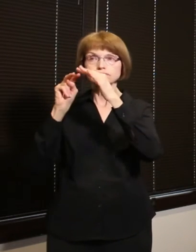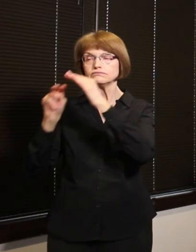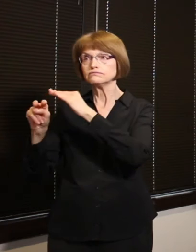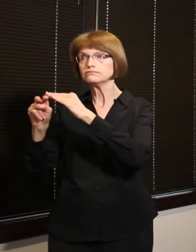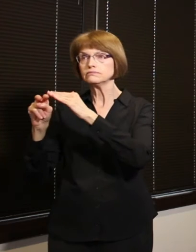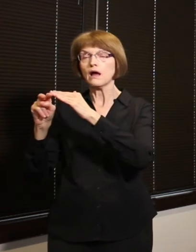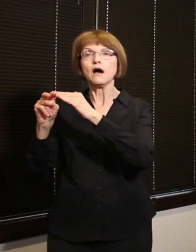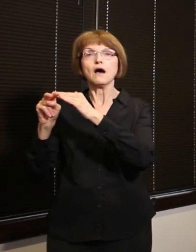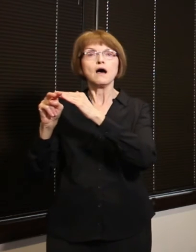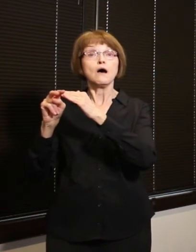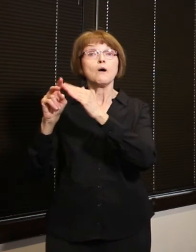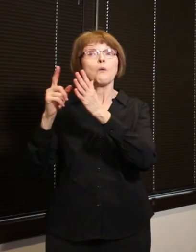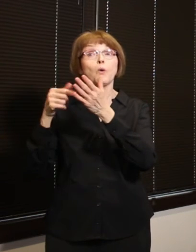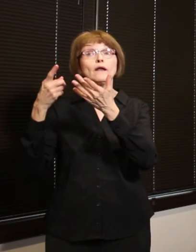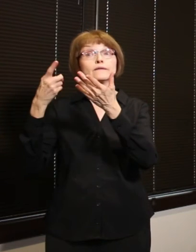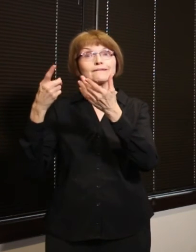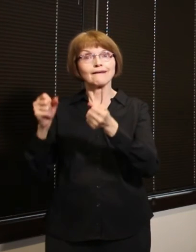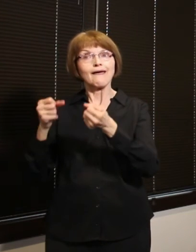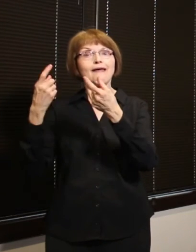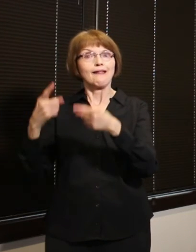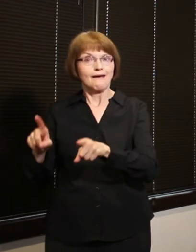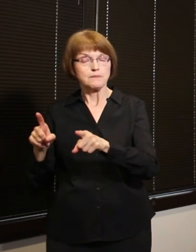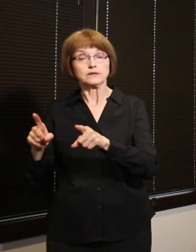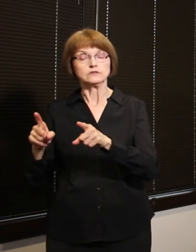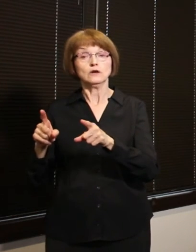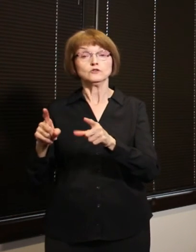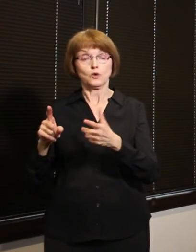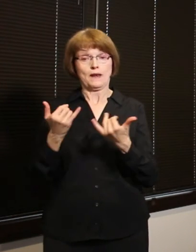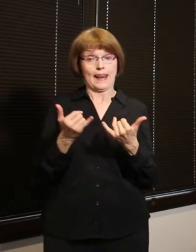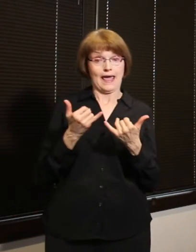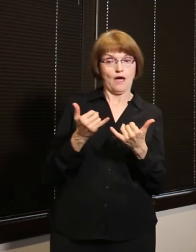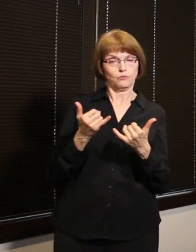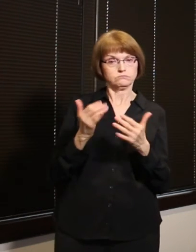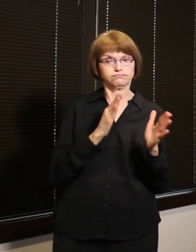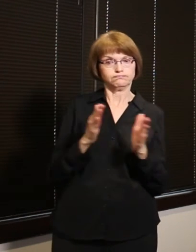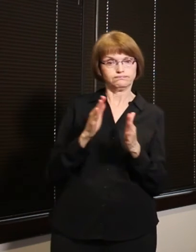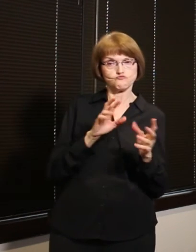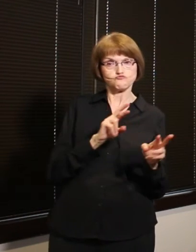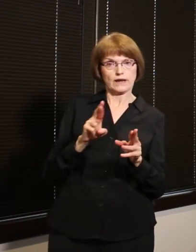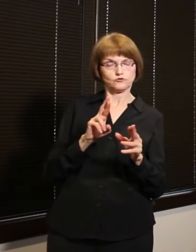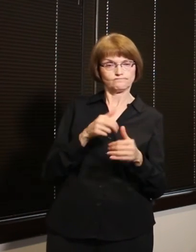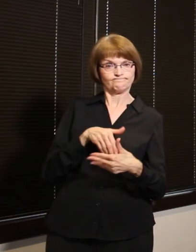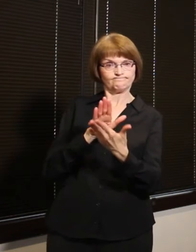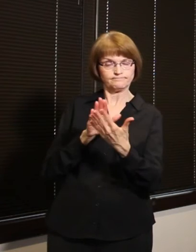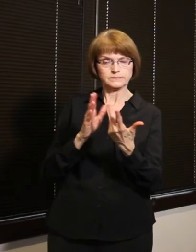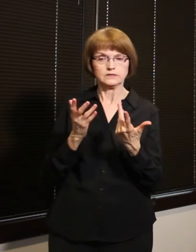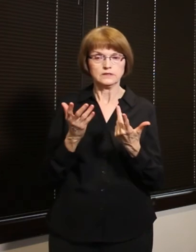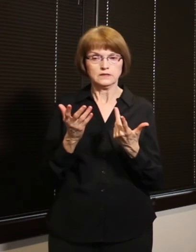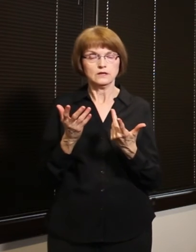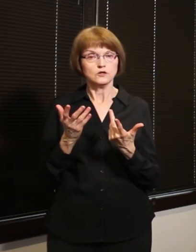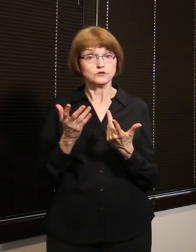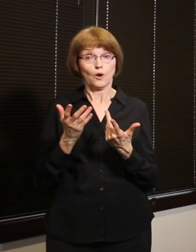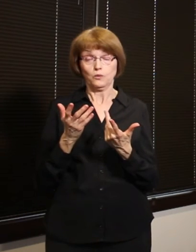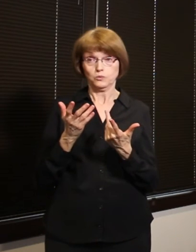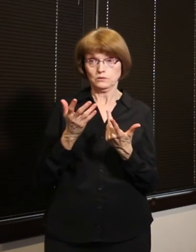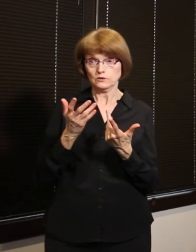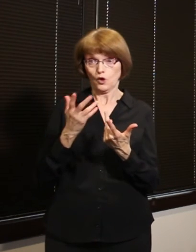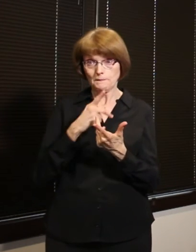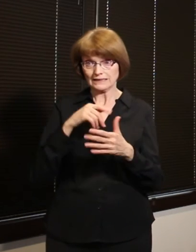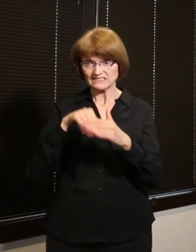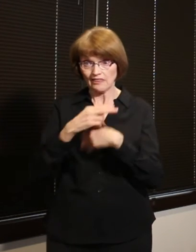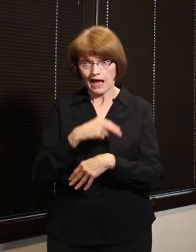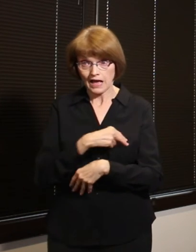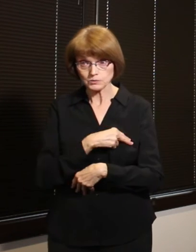should be planning for. And again, it's incumbent upon us to be prepared to take care of these patients. So we have to be